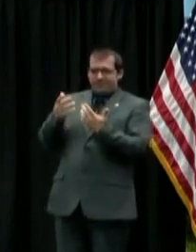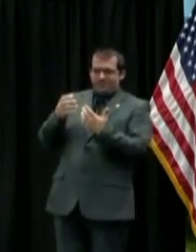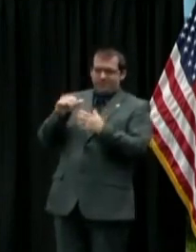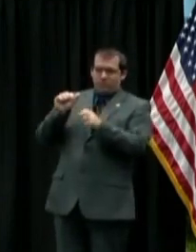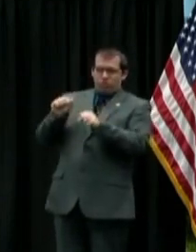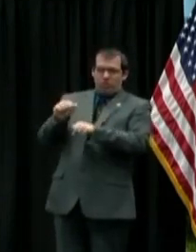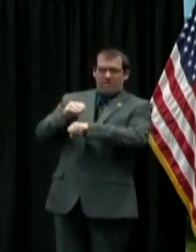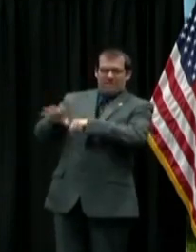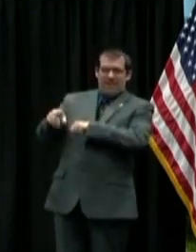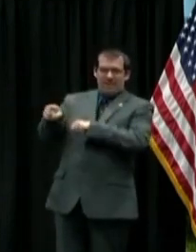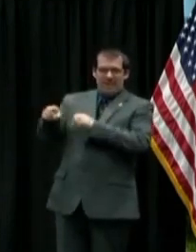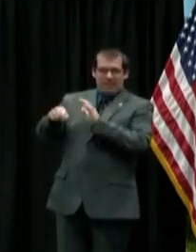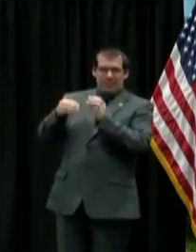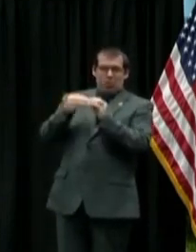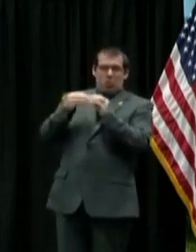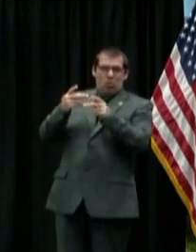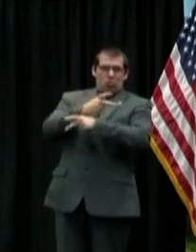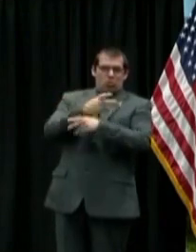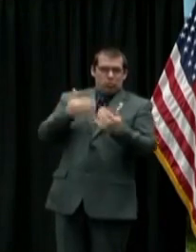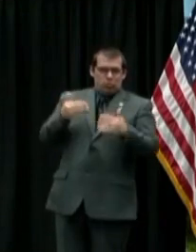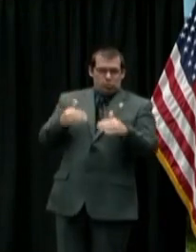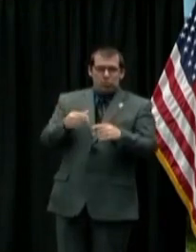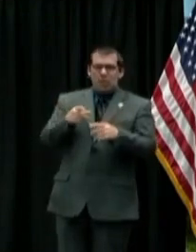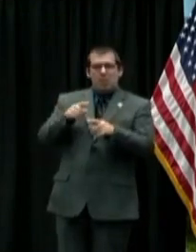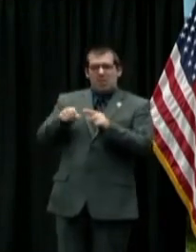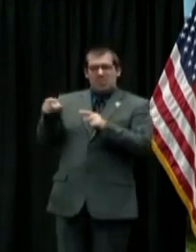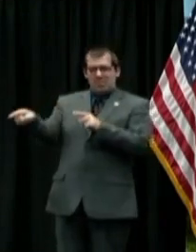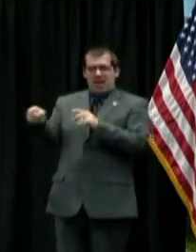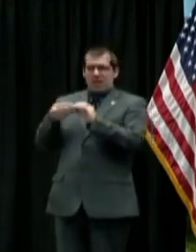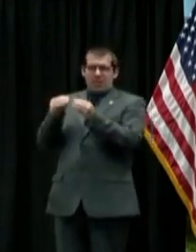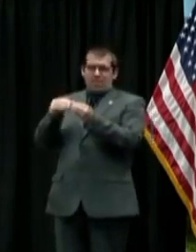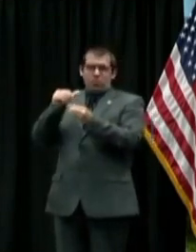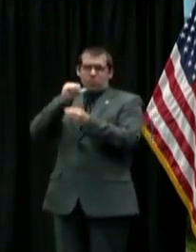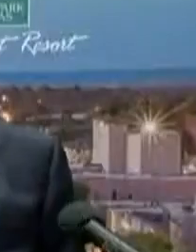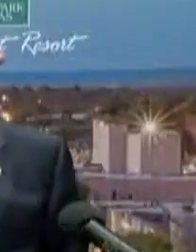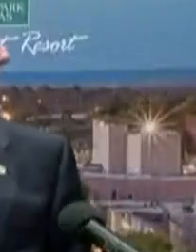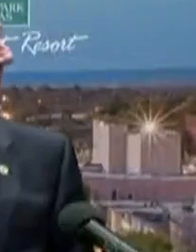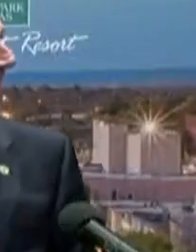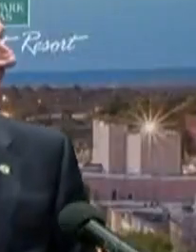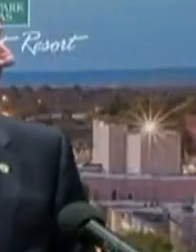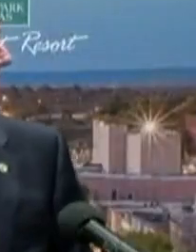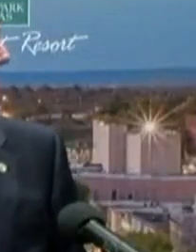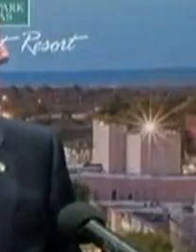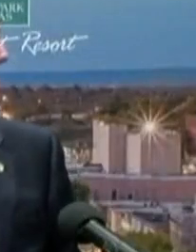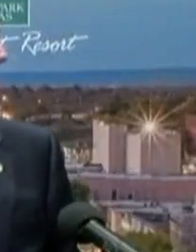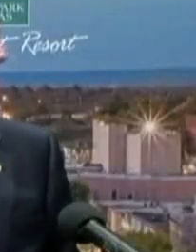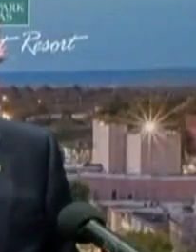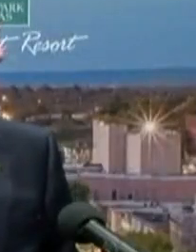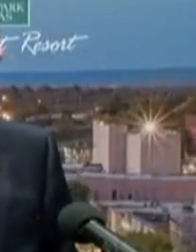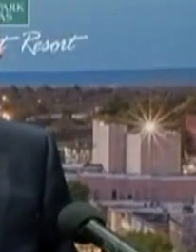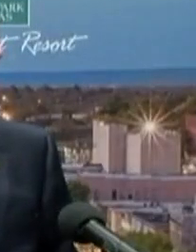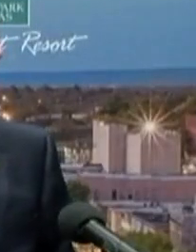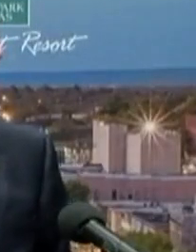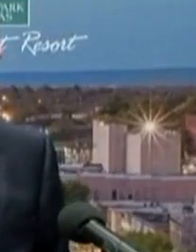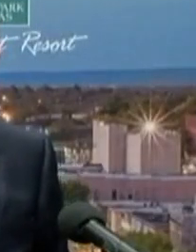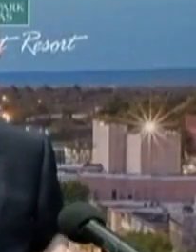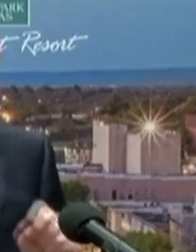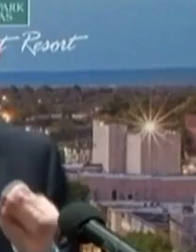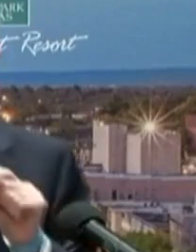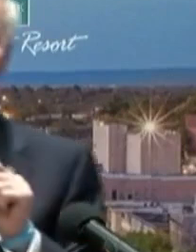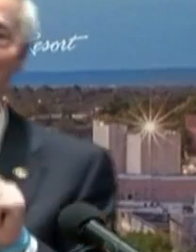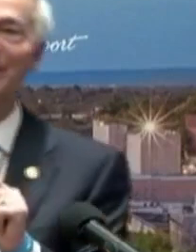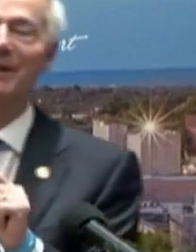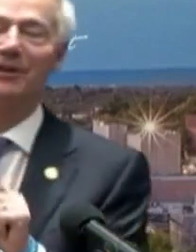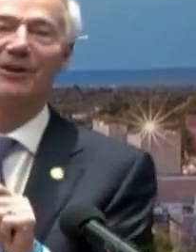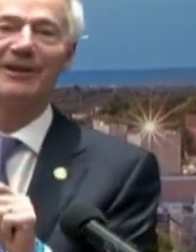generalization, but that number is not as high as in the lower age groups. And then is there one more? This is